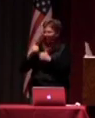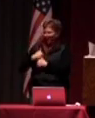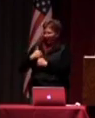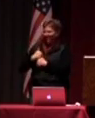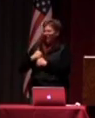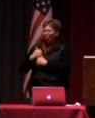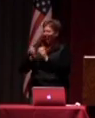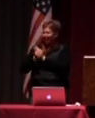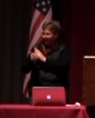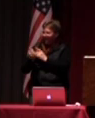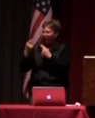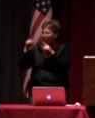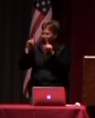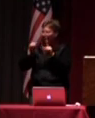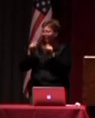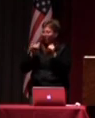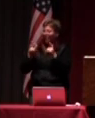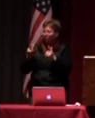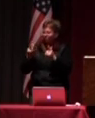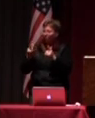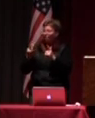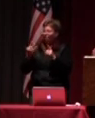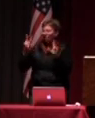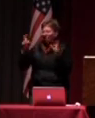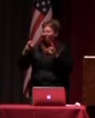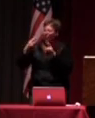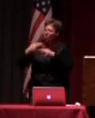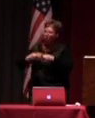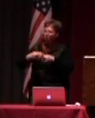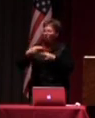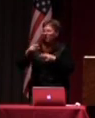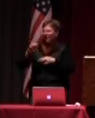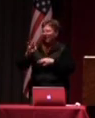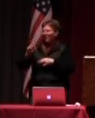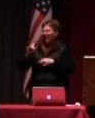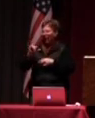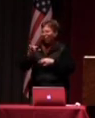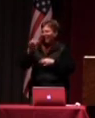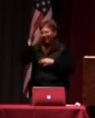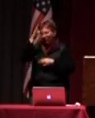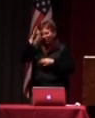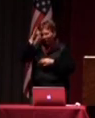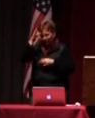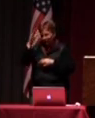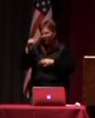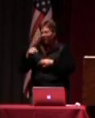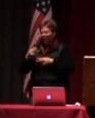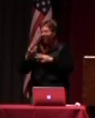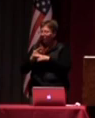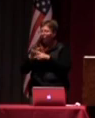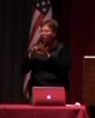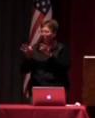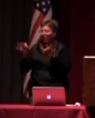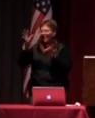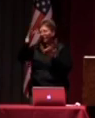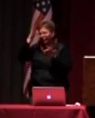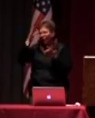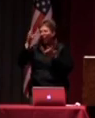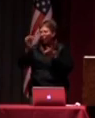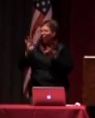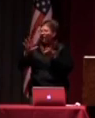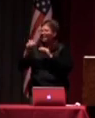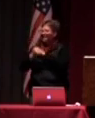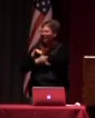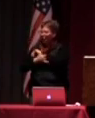accomplishments, and they were all considered founding fathers. In fact, biographies of both Peter and Paoli use the phrase father of his country in their